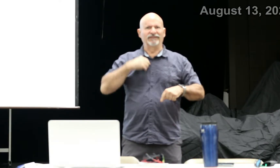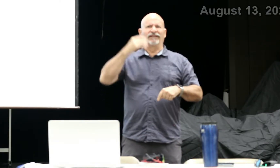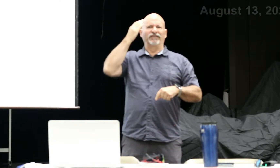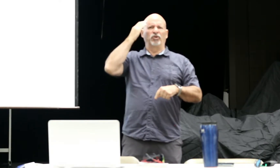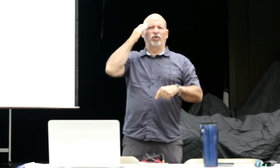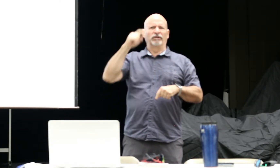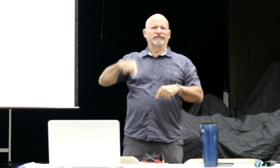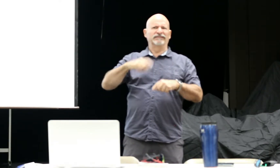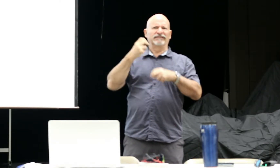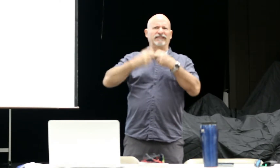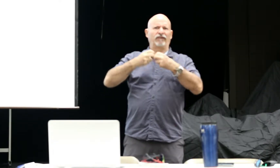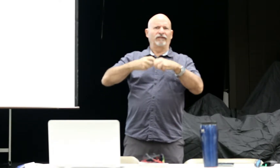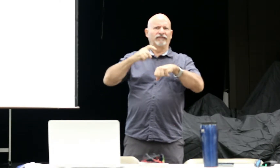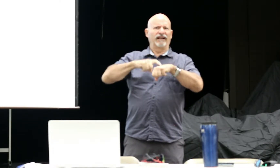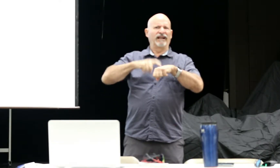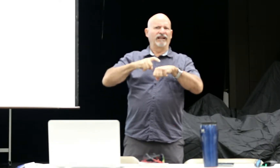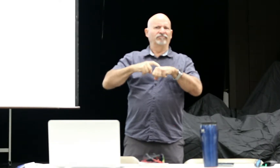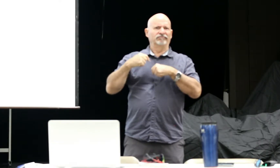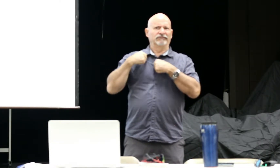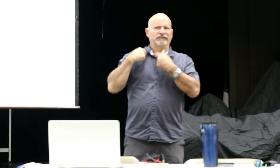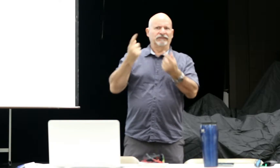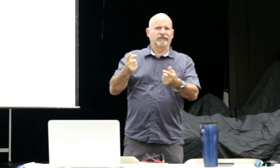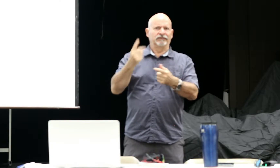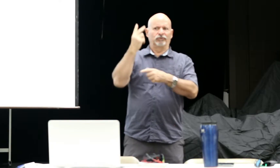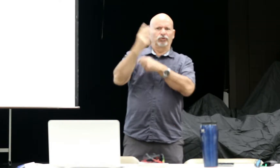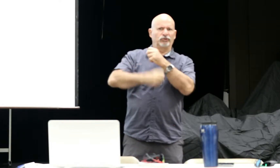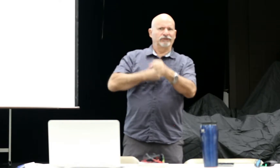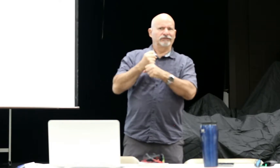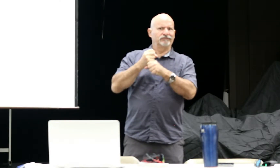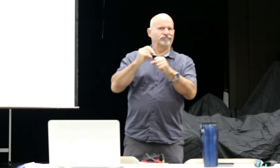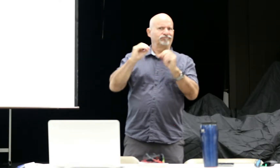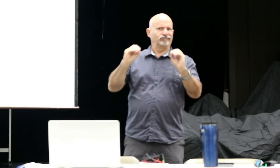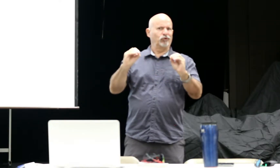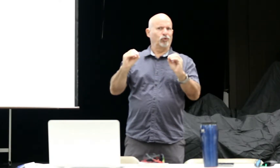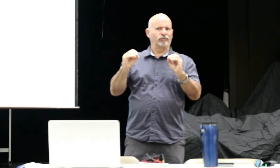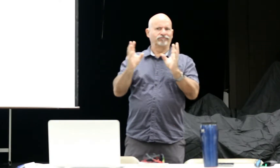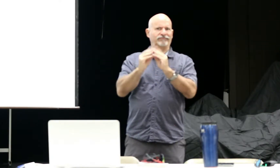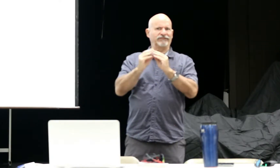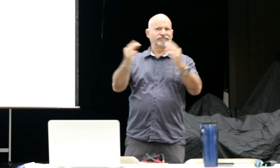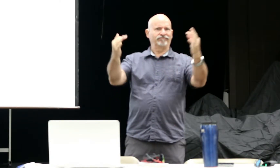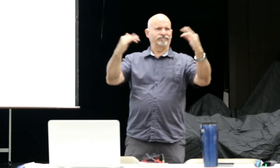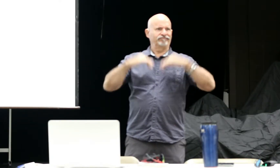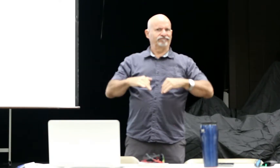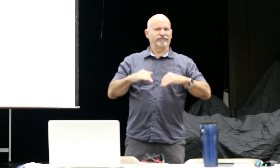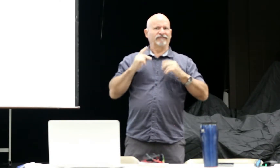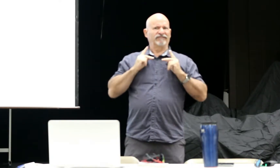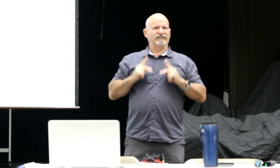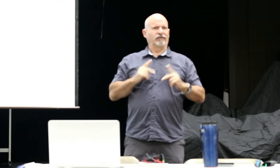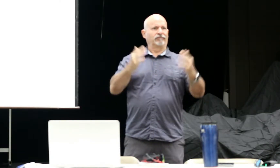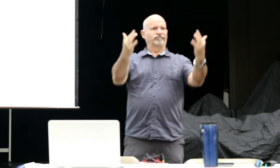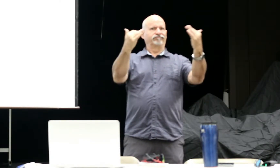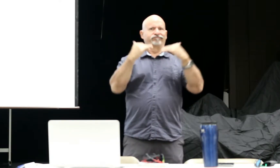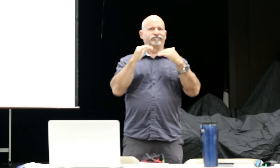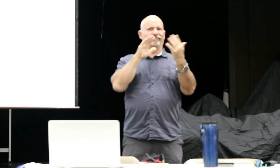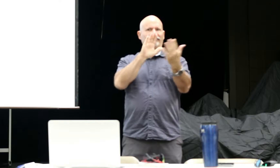have all of you here. I know now it's a difficult time since we've been in a pandemic the last couple years, and we don't have a large